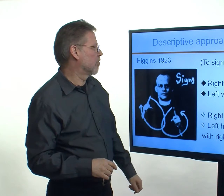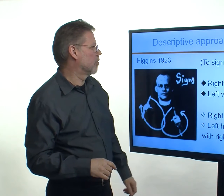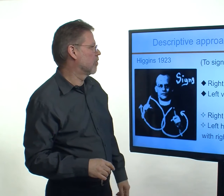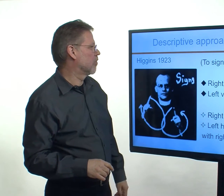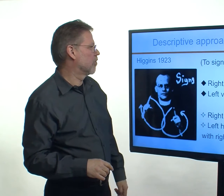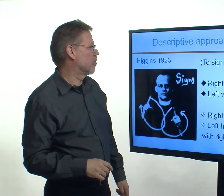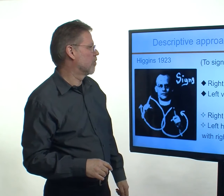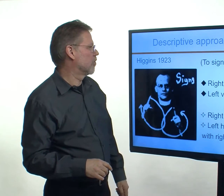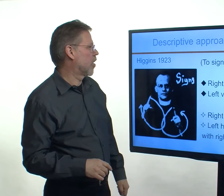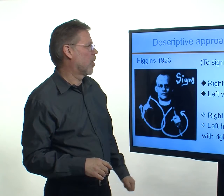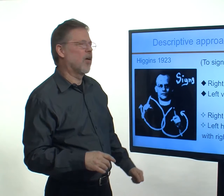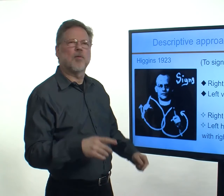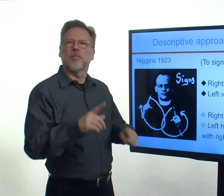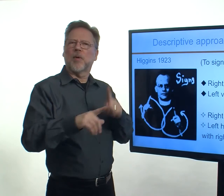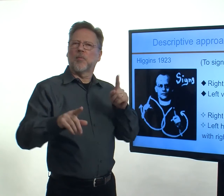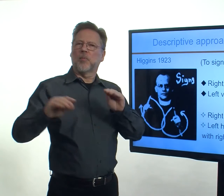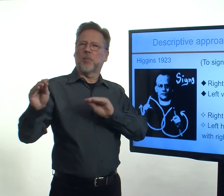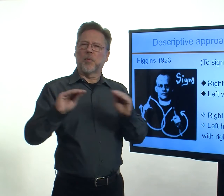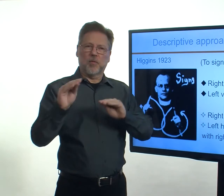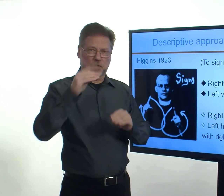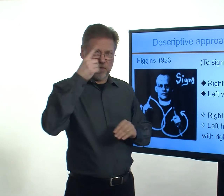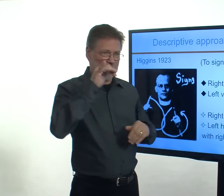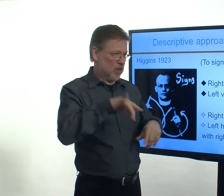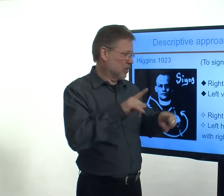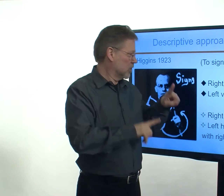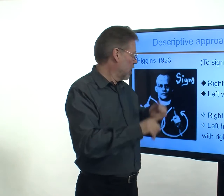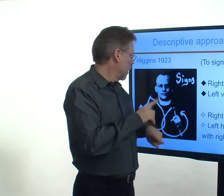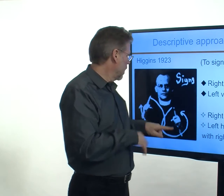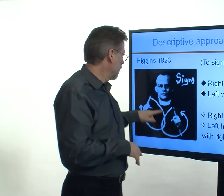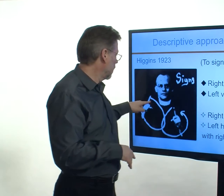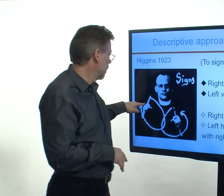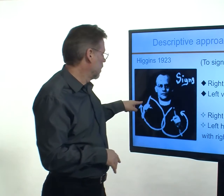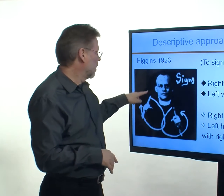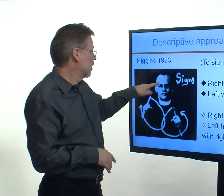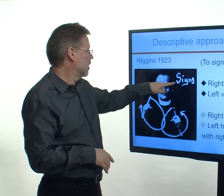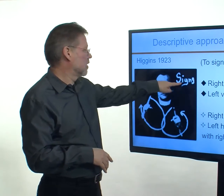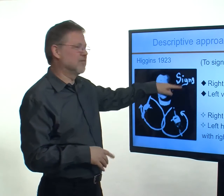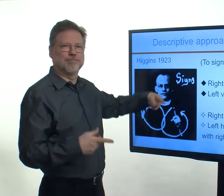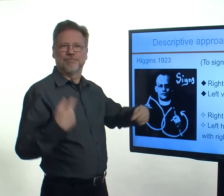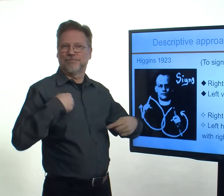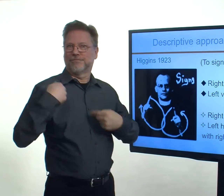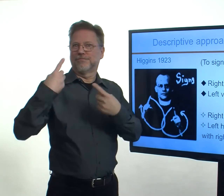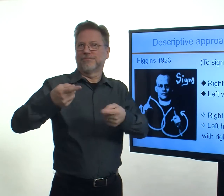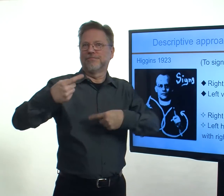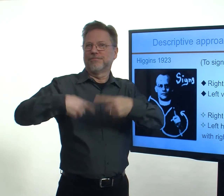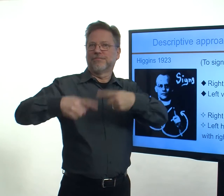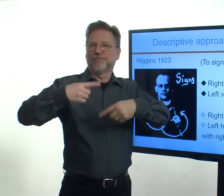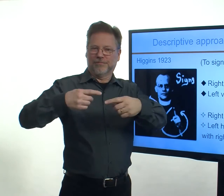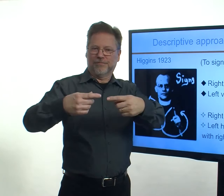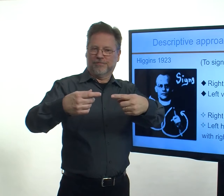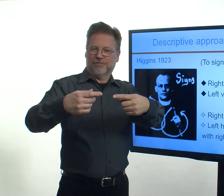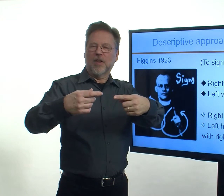But the movement for this sign, meaning signs, is one I've always seen with this hand orientation.